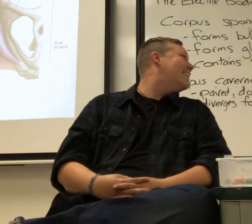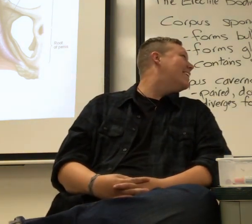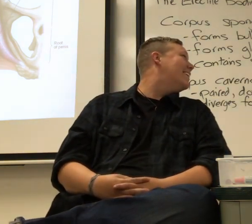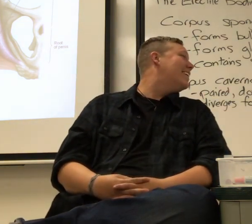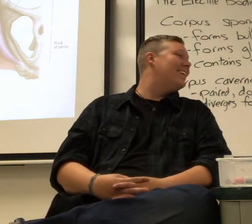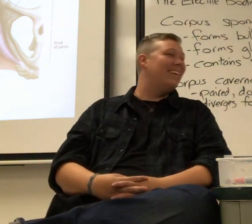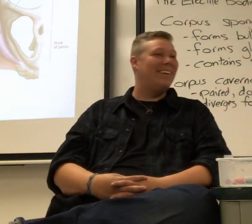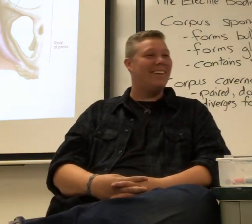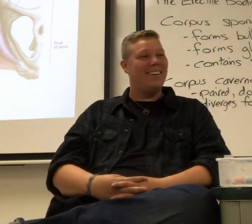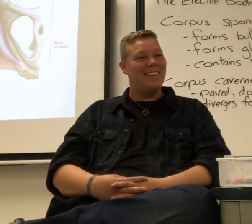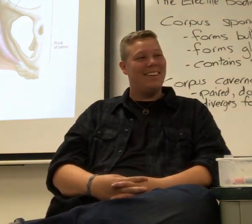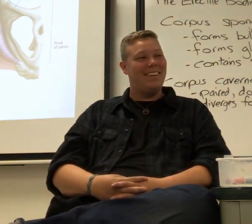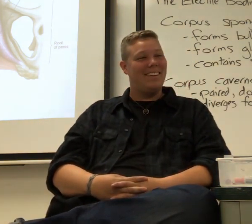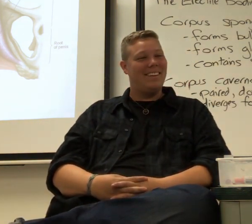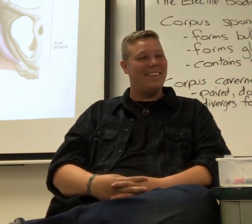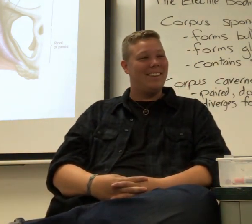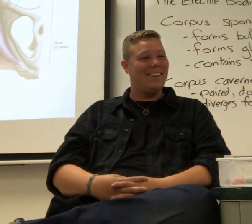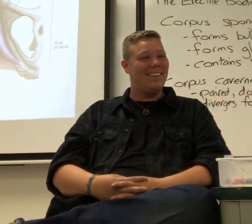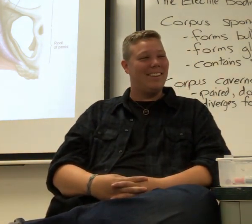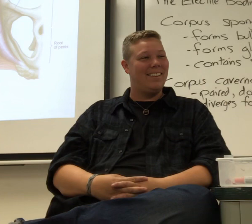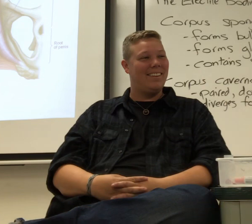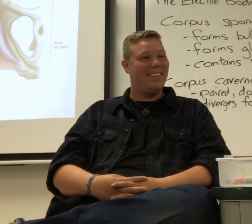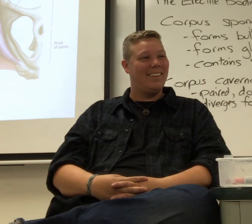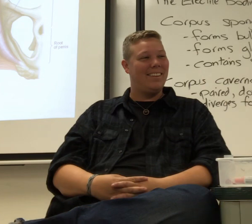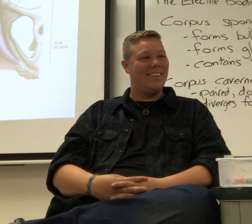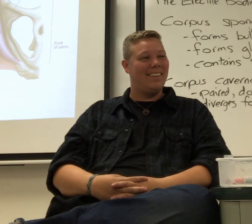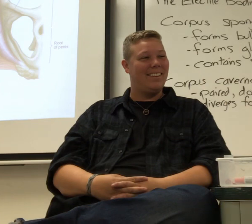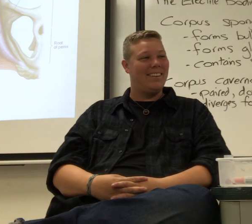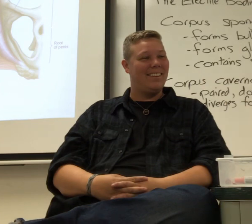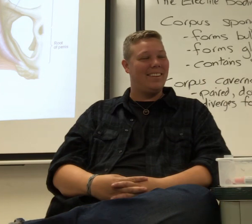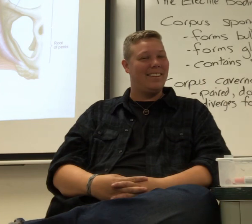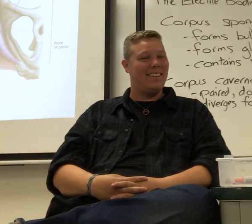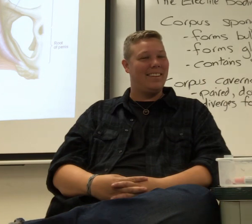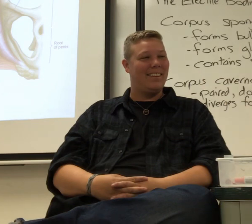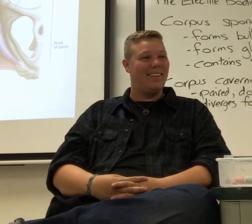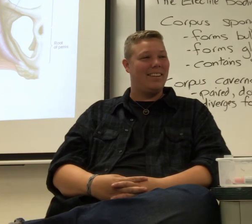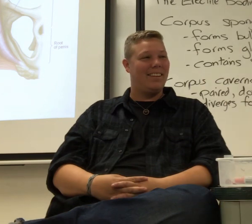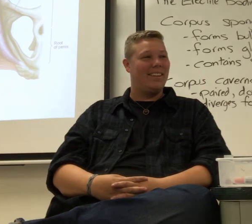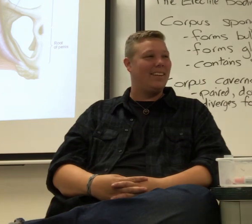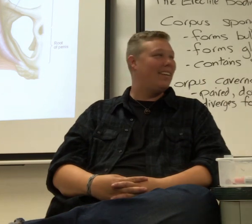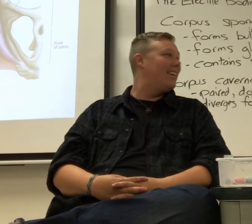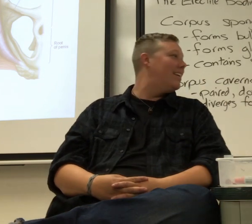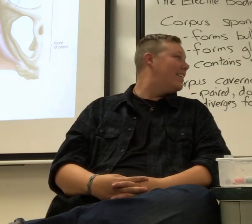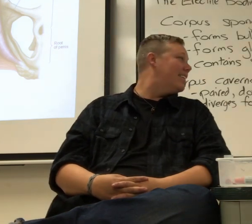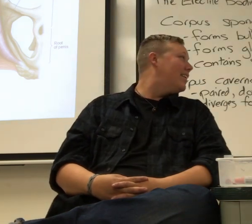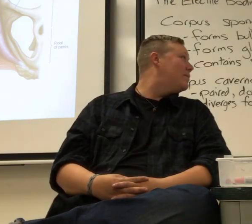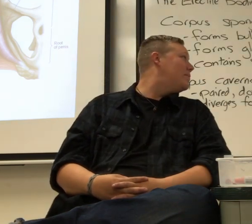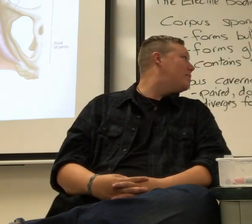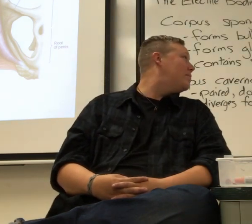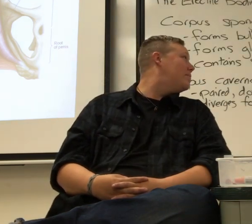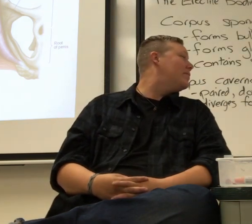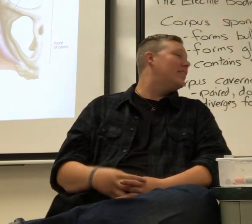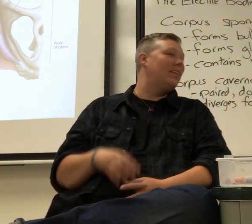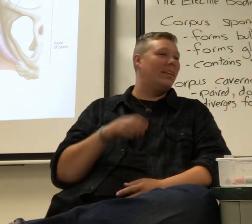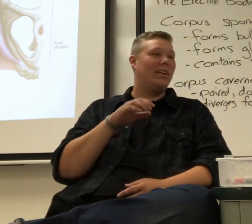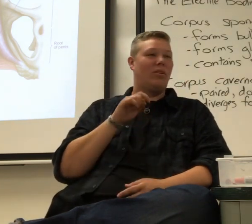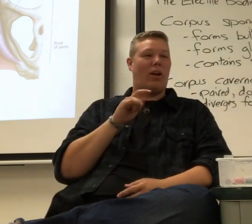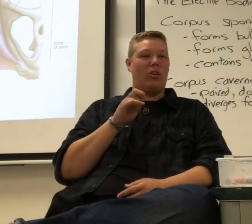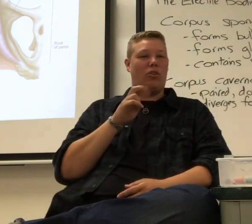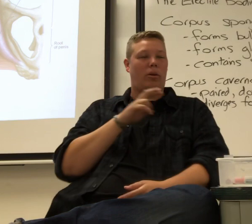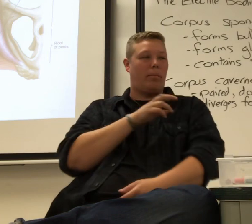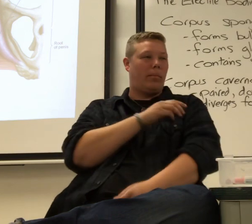Those erector muscles are the ischiocavernosus, the bulbul spongiosus. Okay, erector muscle. So it's the